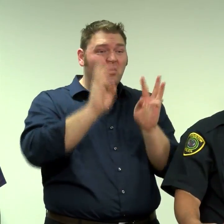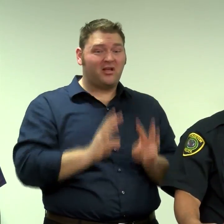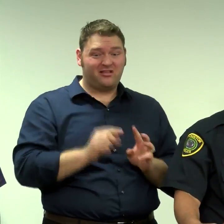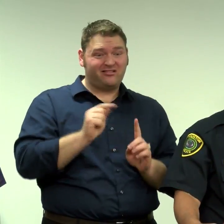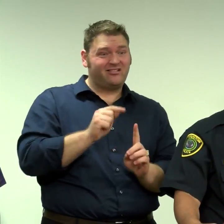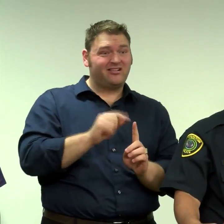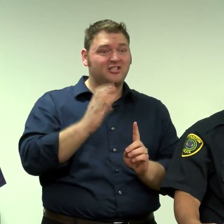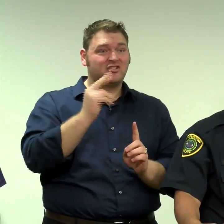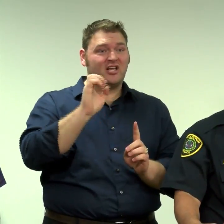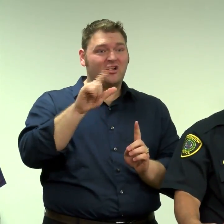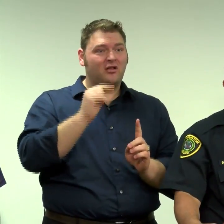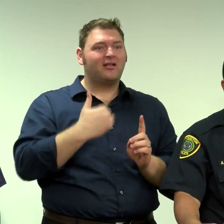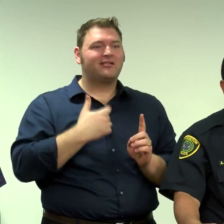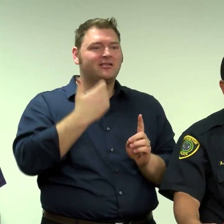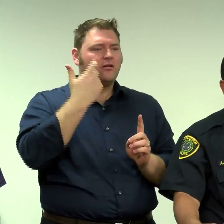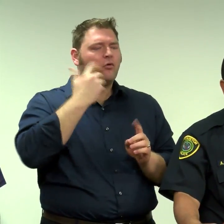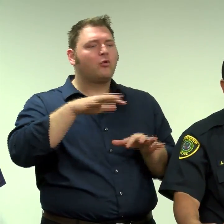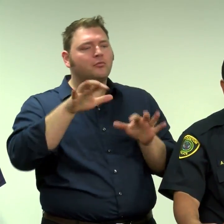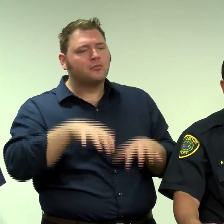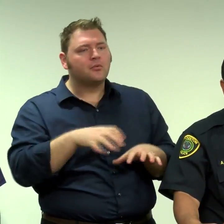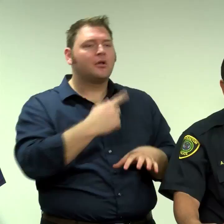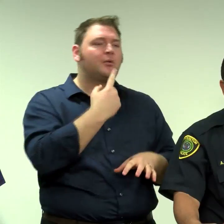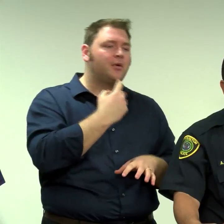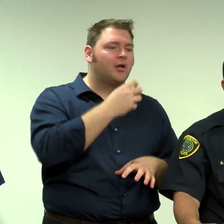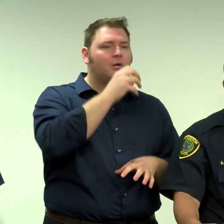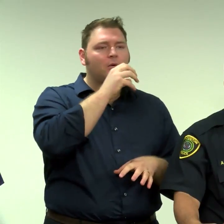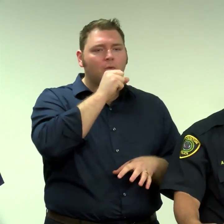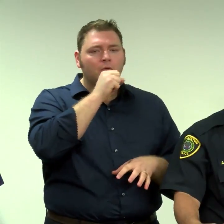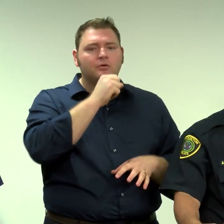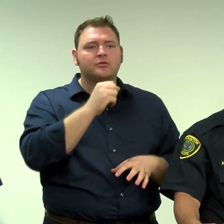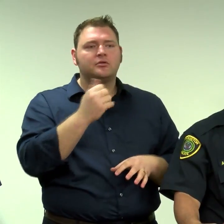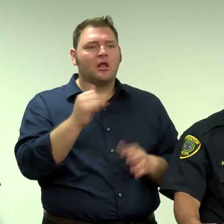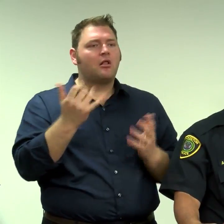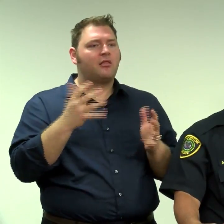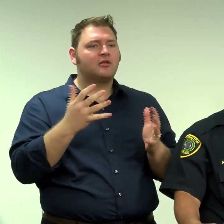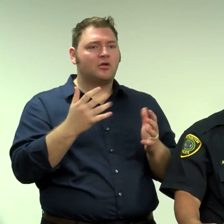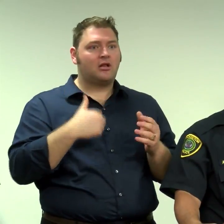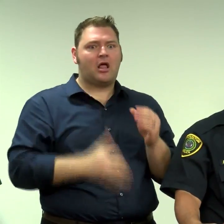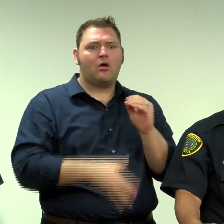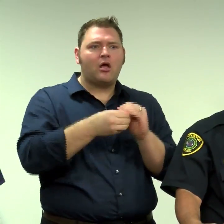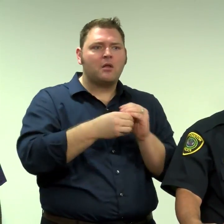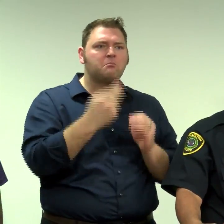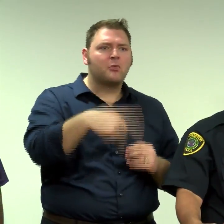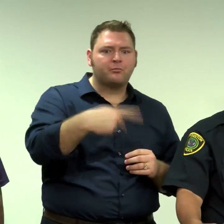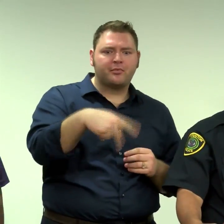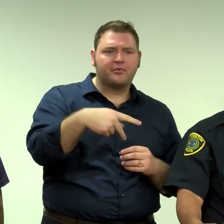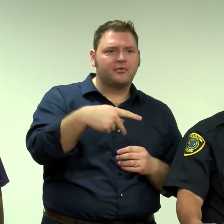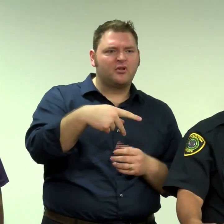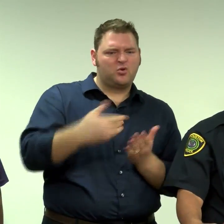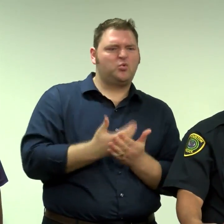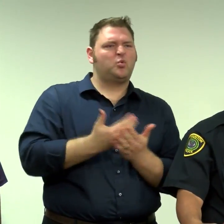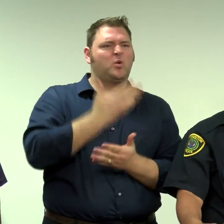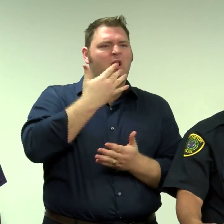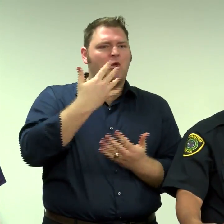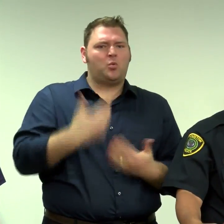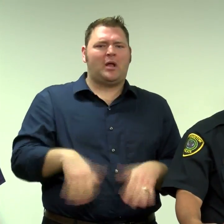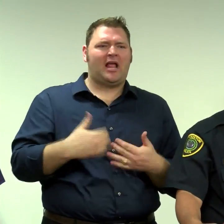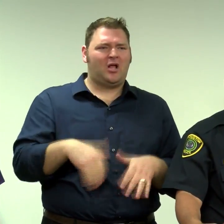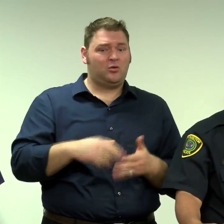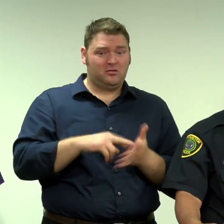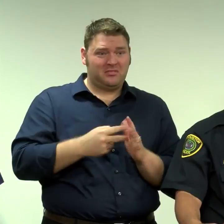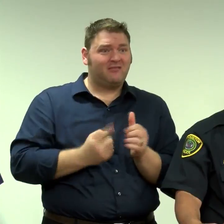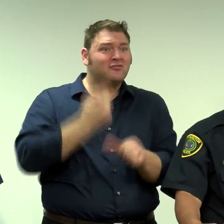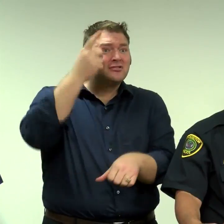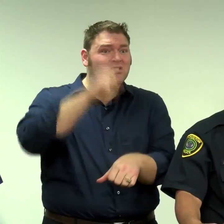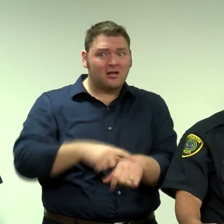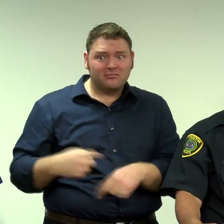They've never used that color before. There's a reason they've used it. And so for all the Monday morning quarterbacking out there, you can't